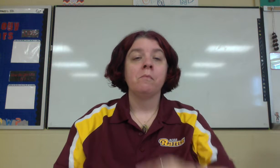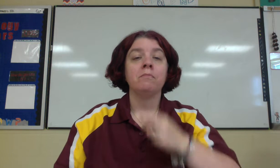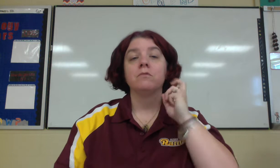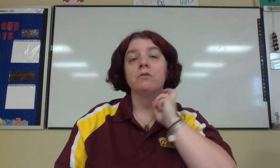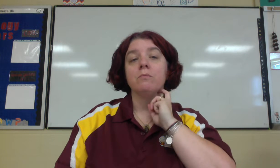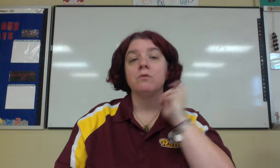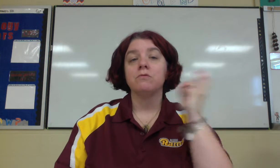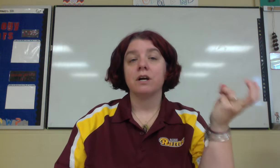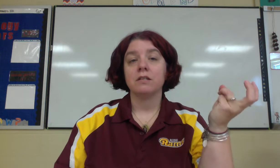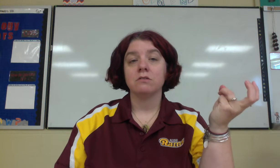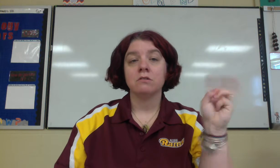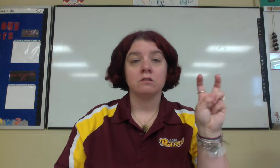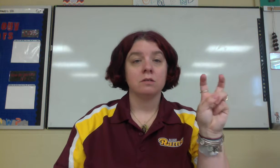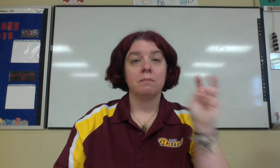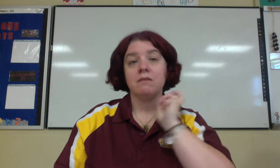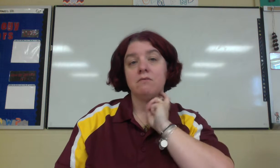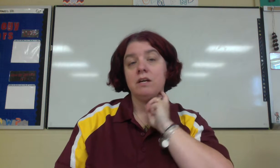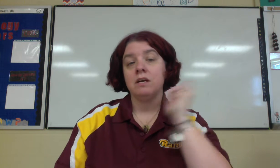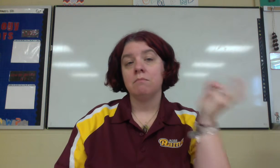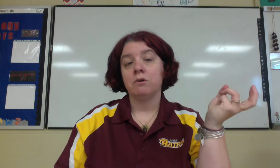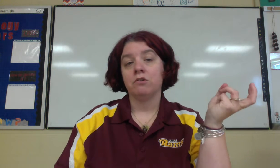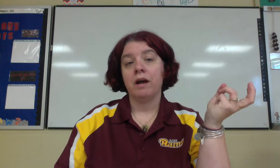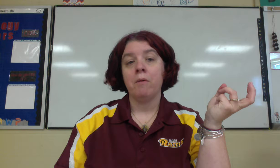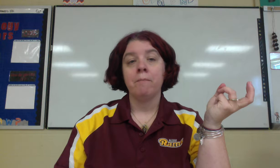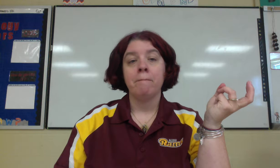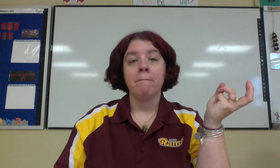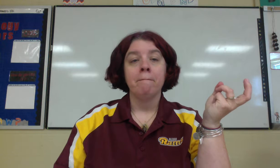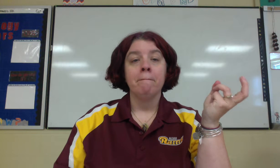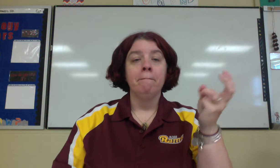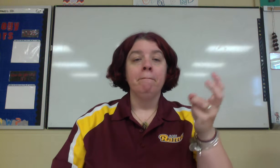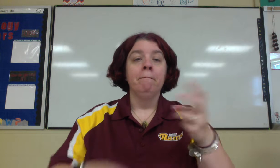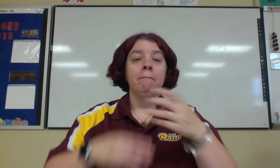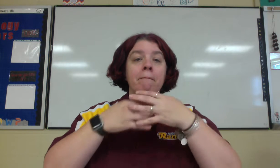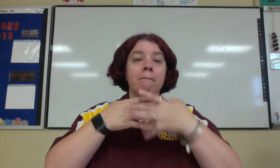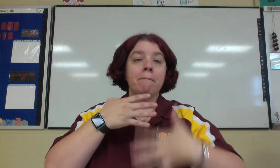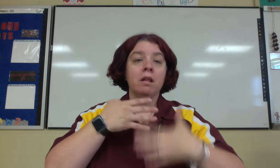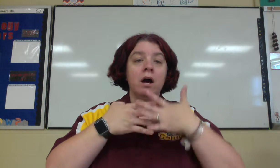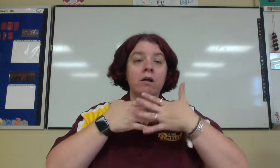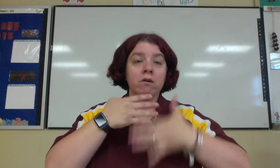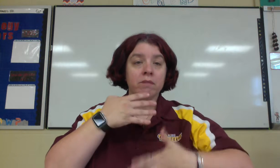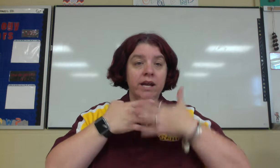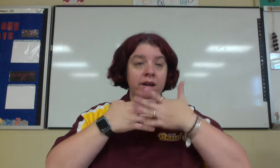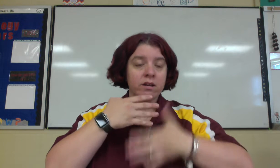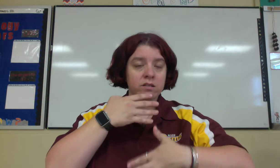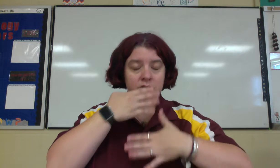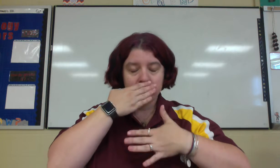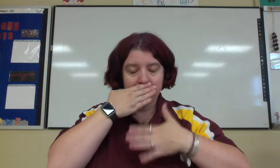to remove tonsils the bent v pulls out blood or bleed excuse me